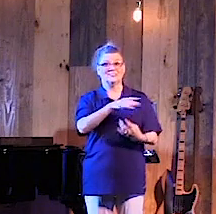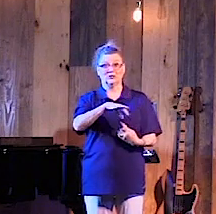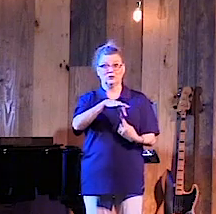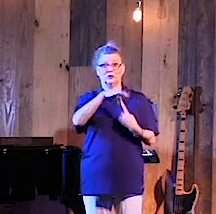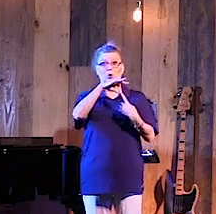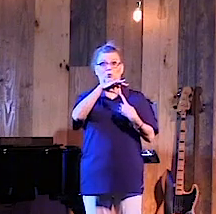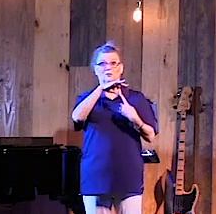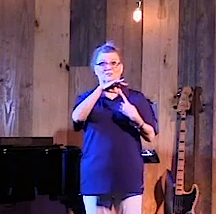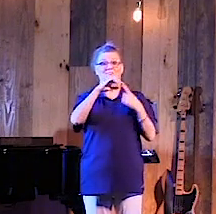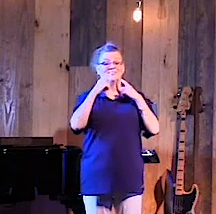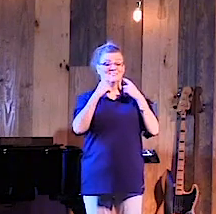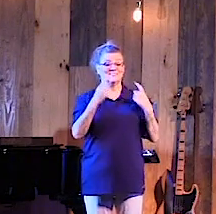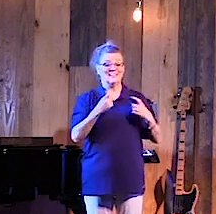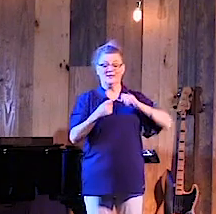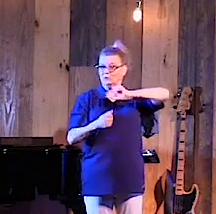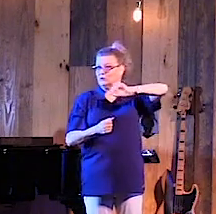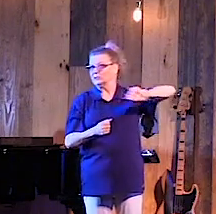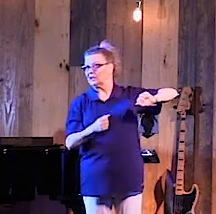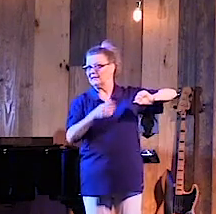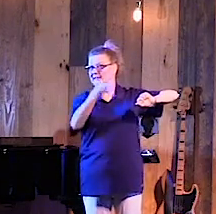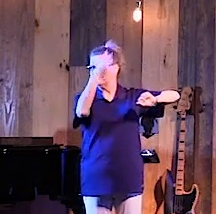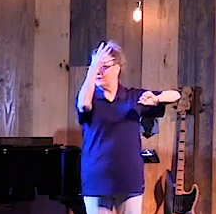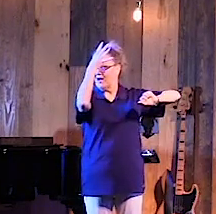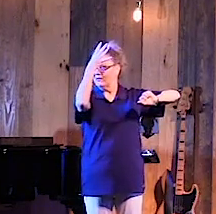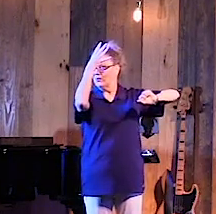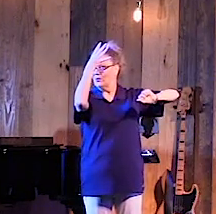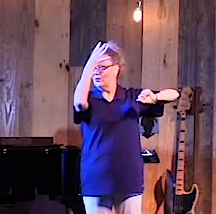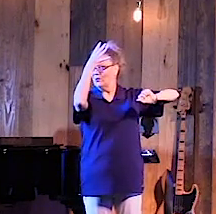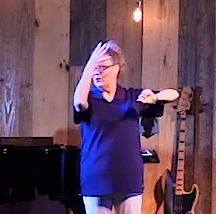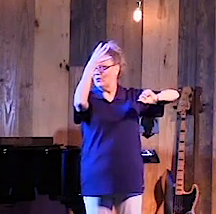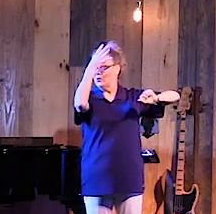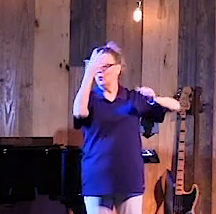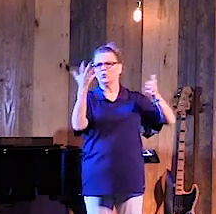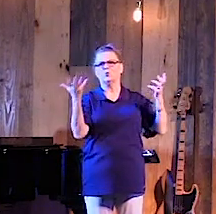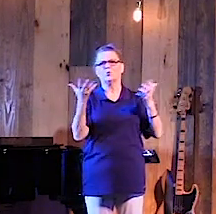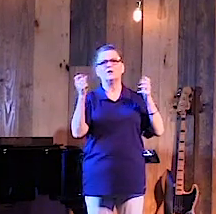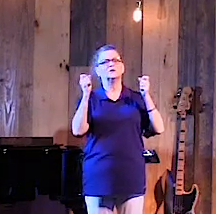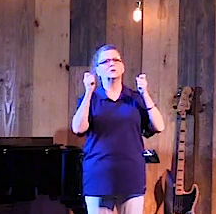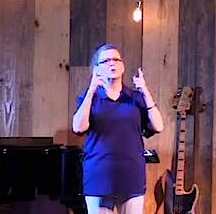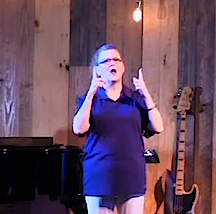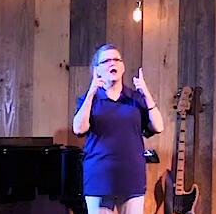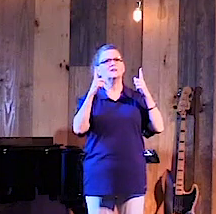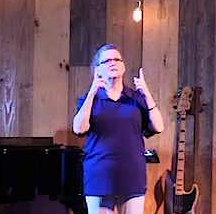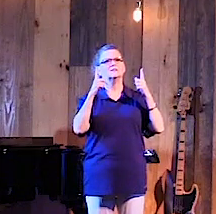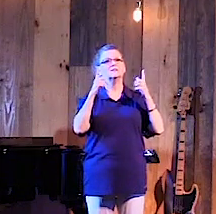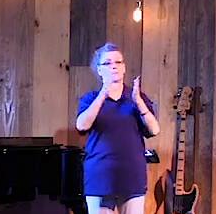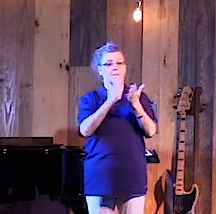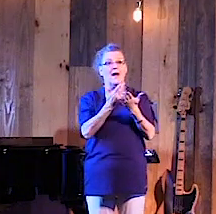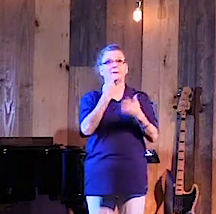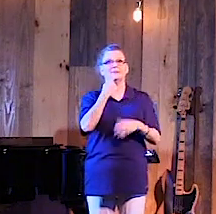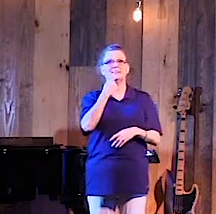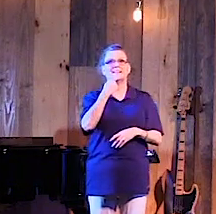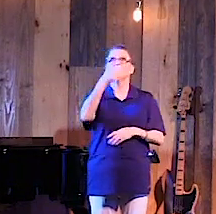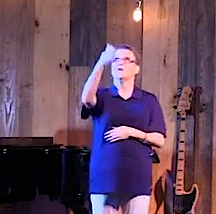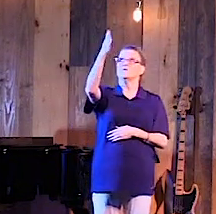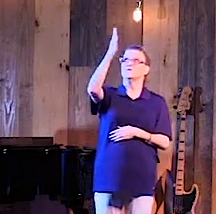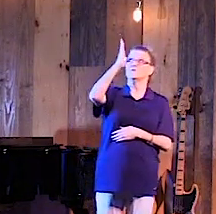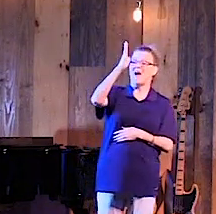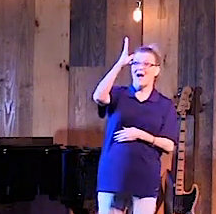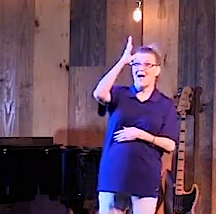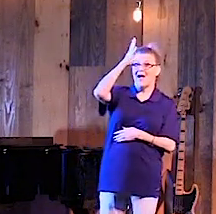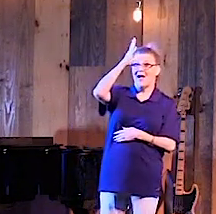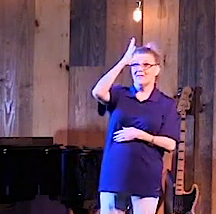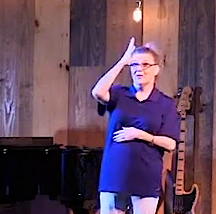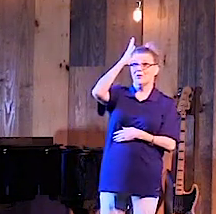and chose to reject his father personally, watch the surprise because it's in verse 12. The Bible says, so the father gave